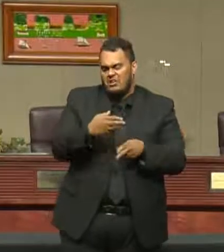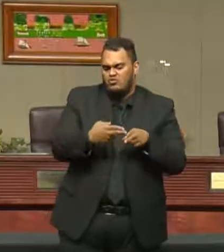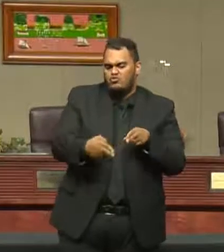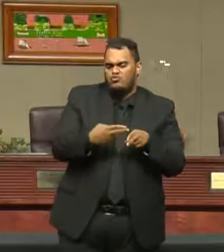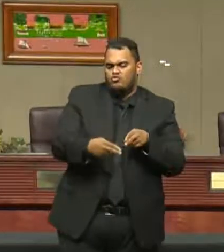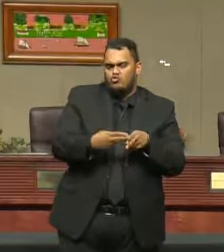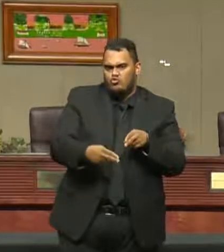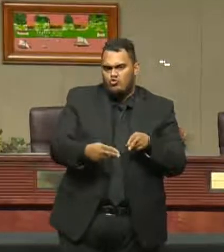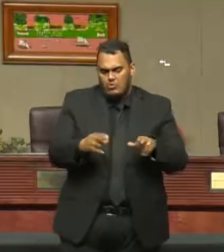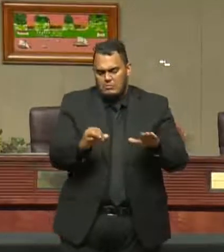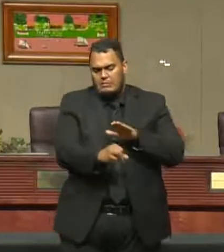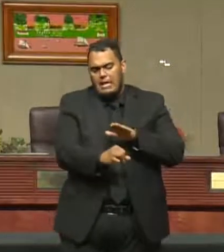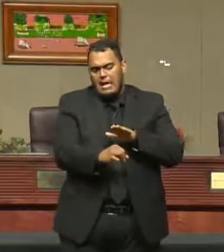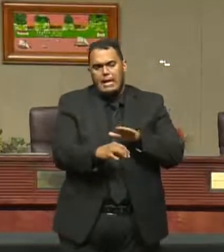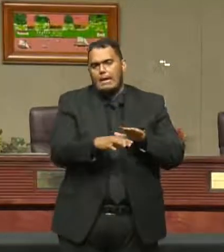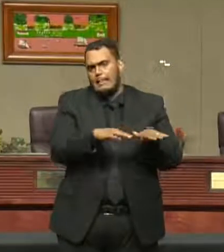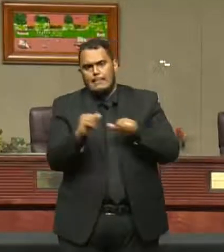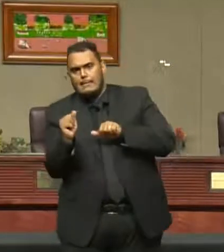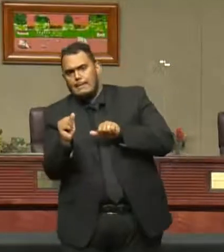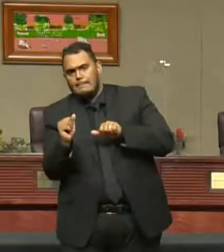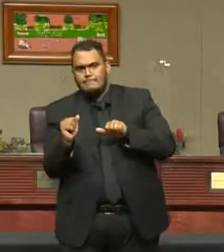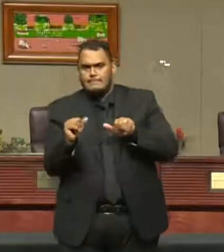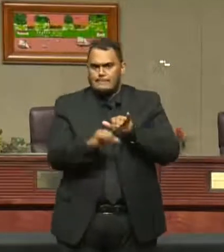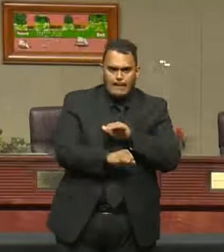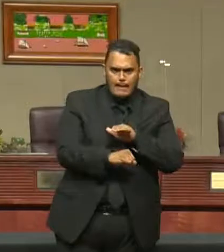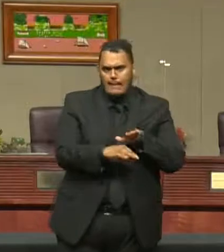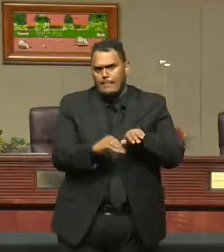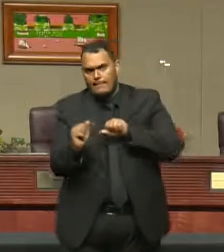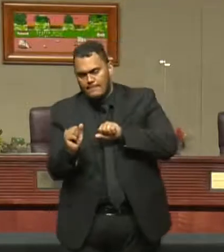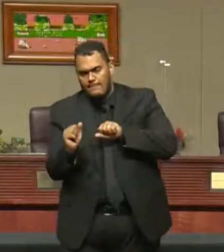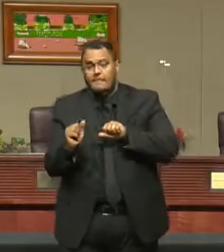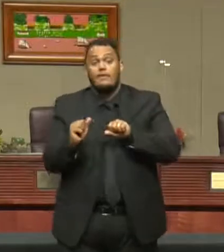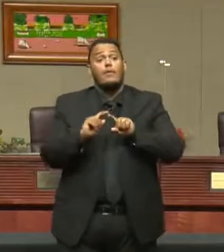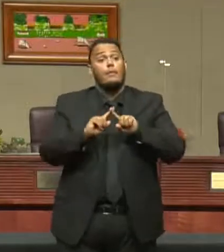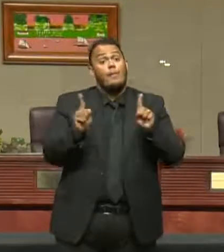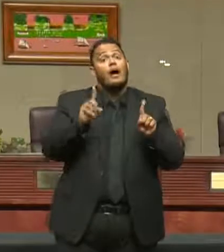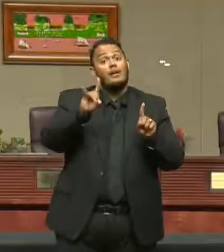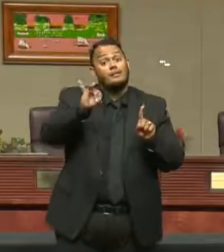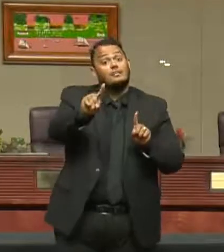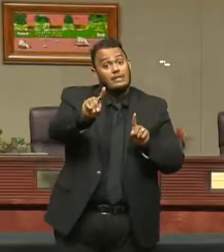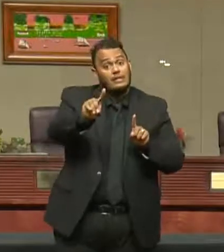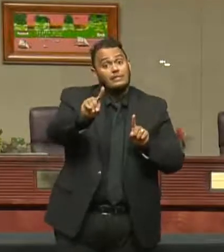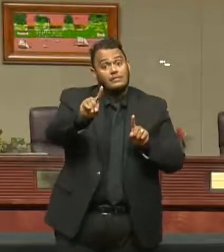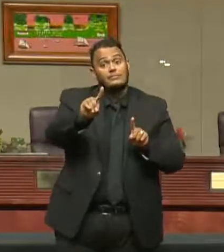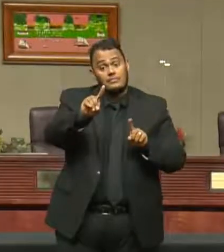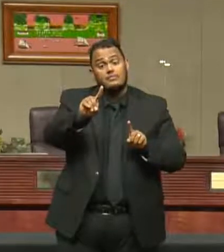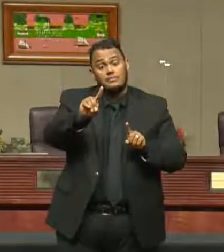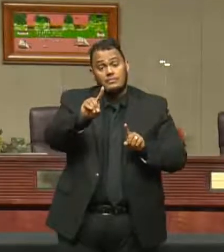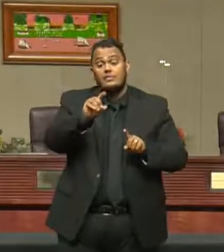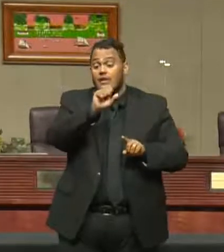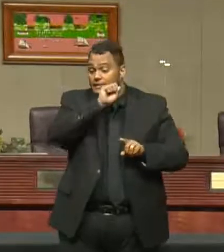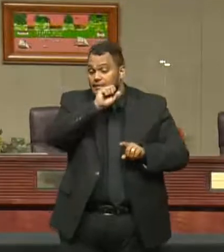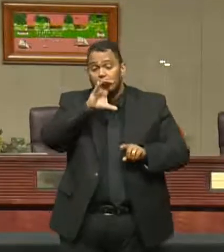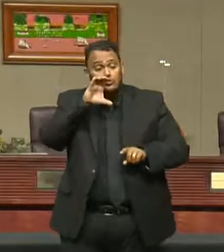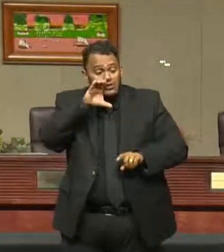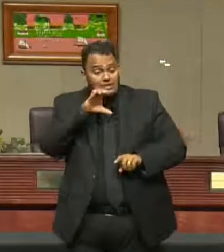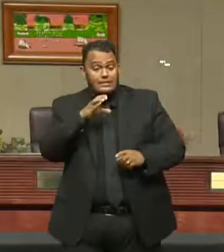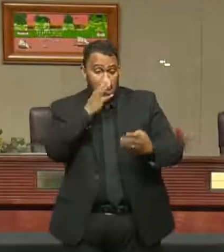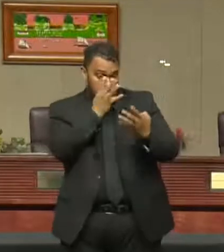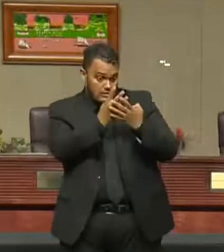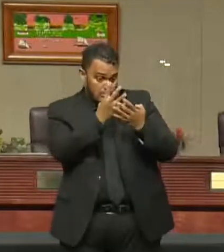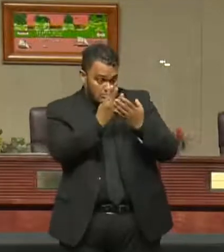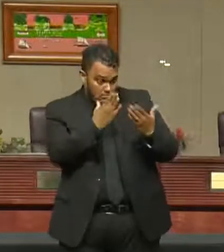have vaccinated some of our senior inmates, and as we have